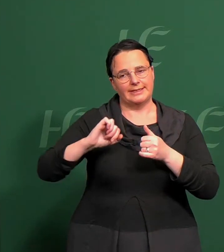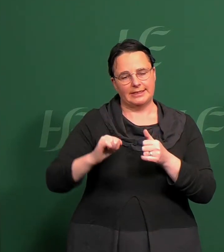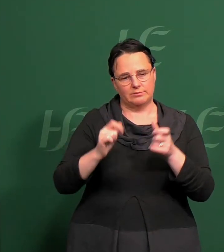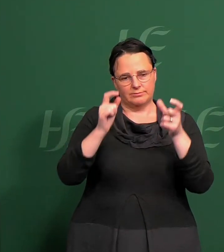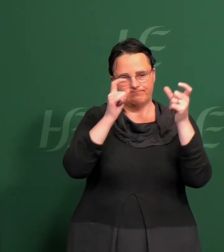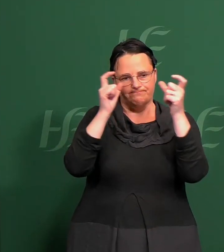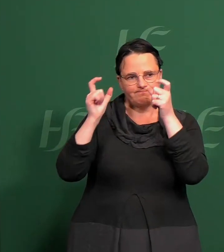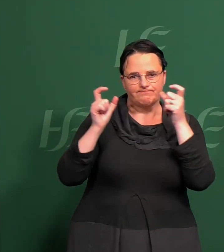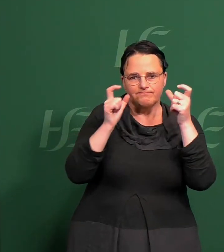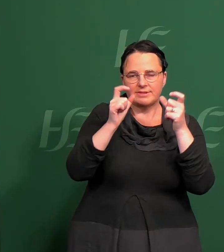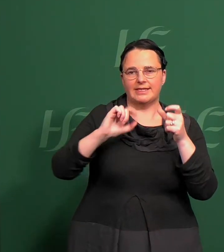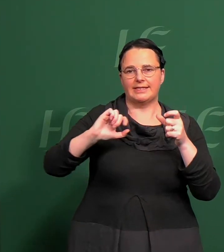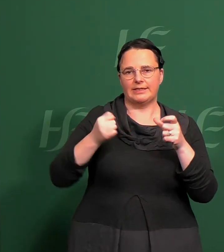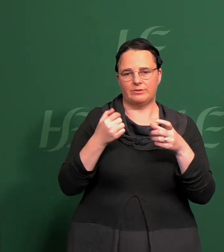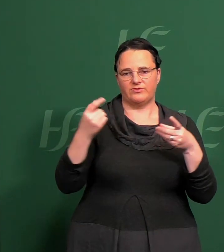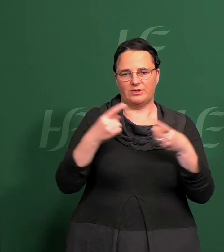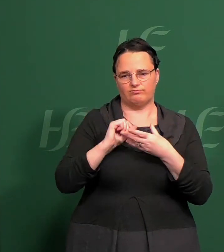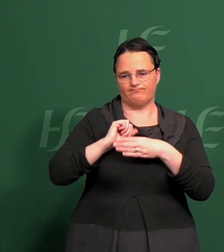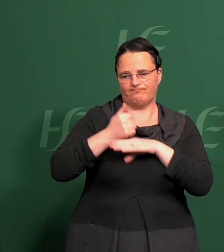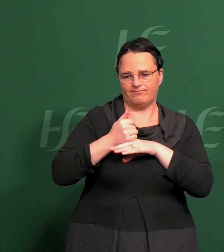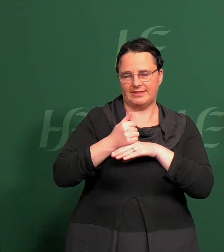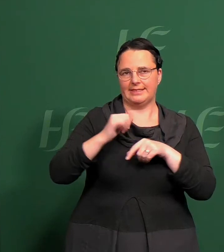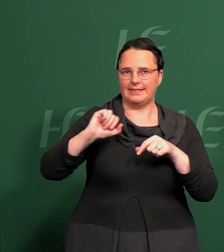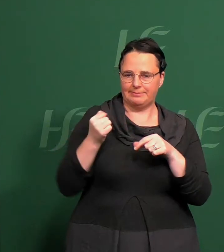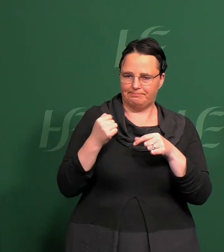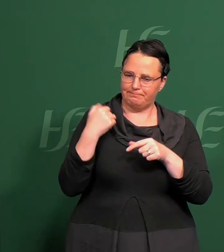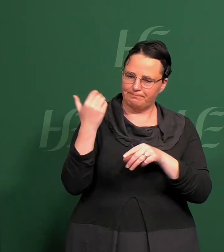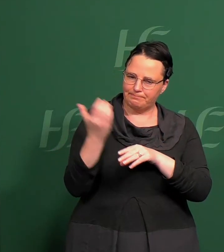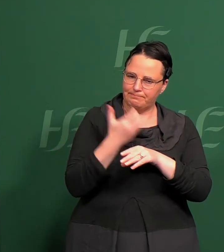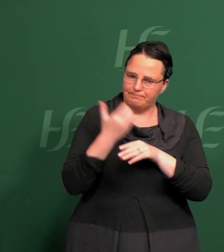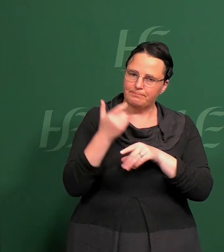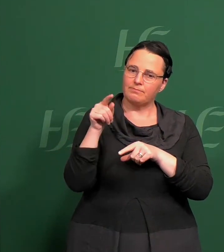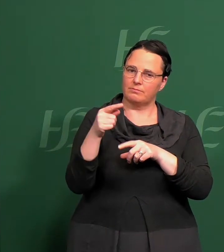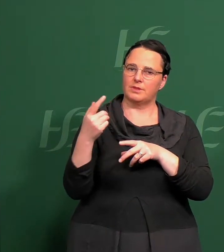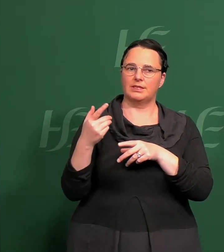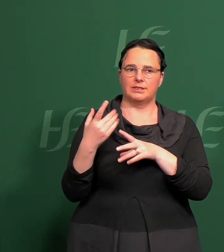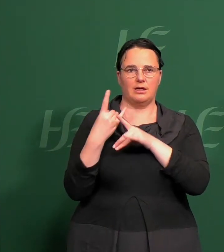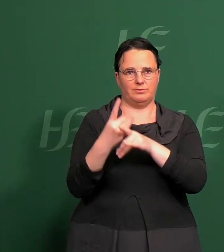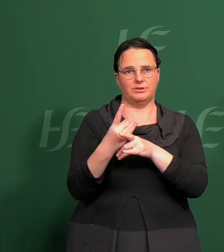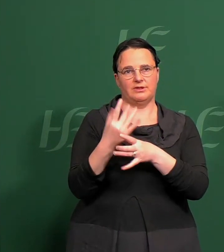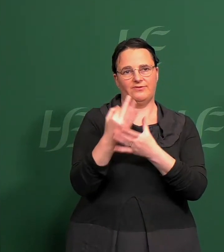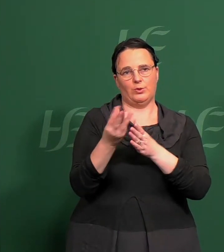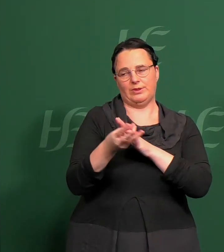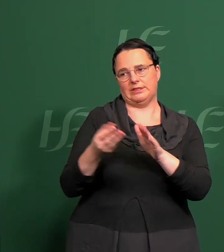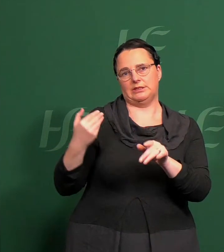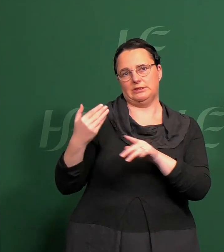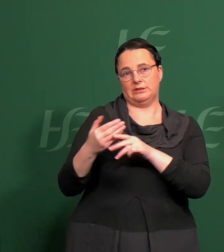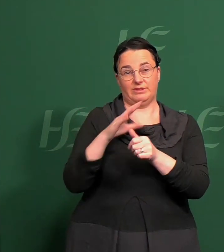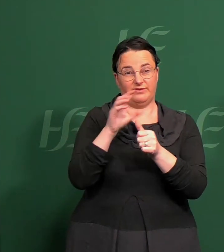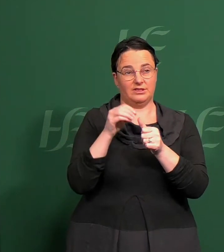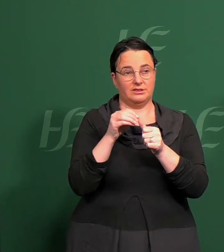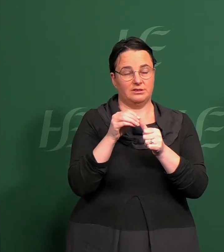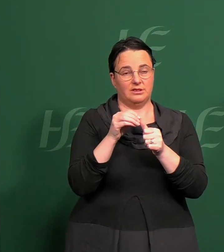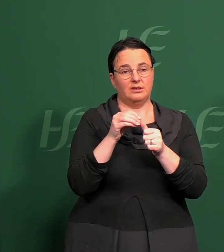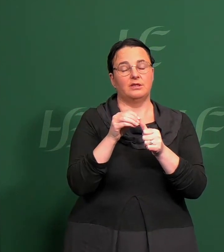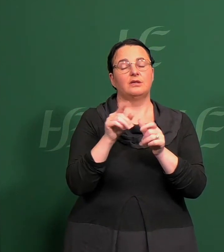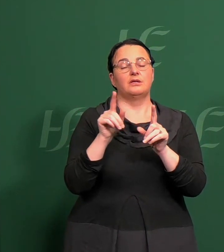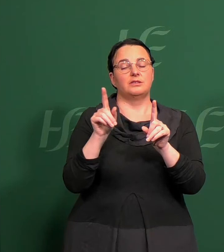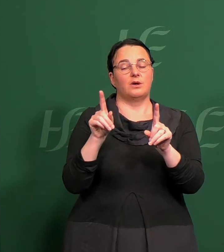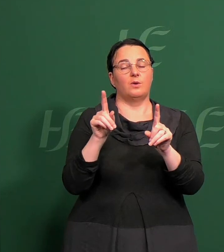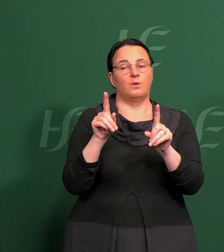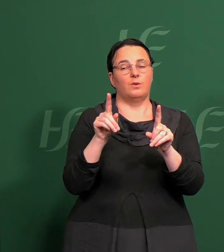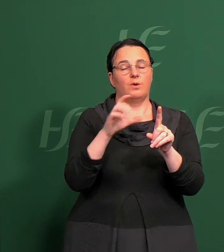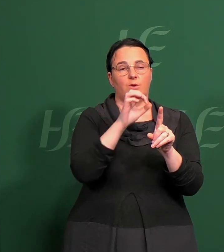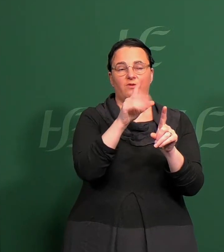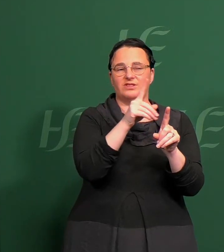very least, the defences that we have put up. They have made a difference in the last few weeks in particular. I just want to step away a brief moment